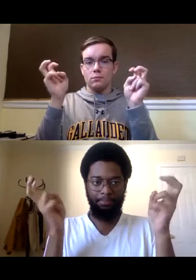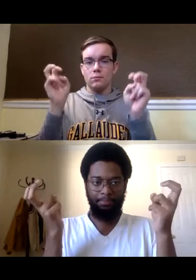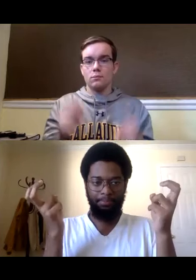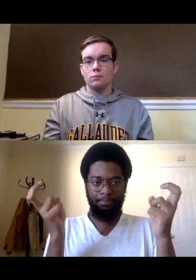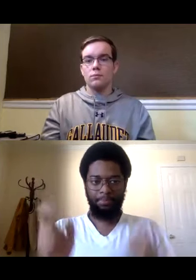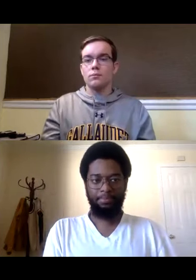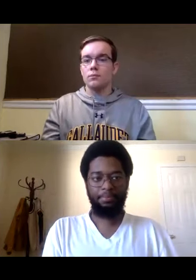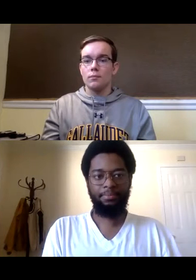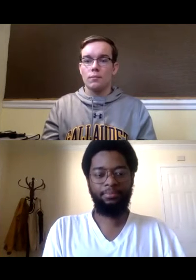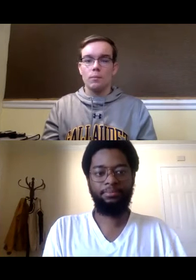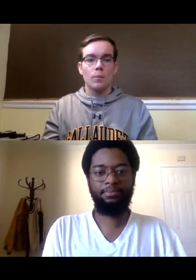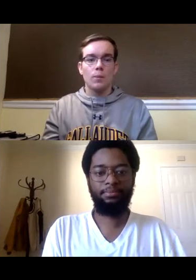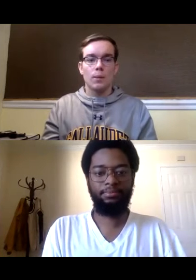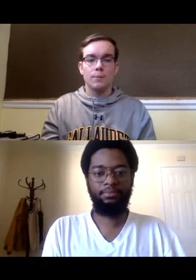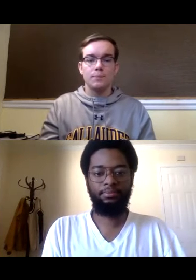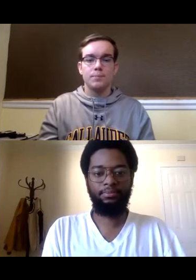subject.